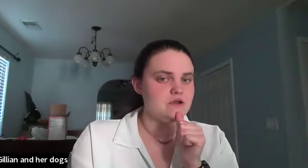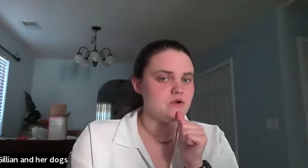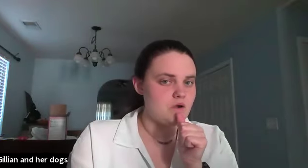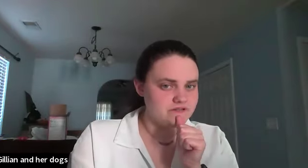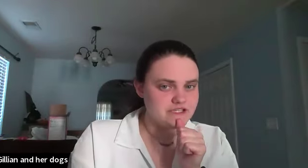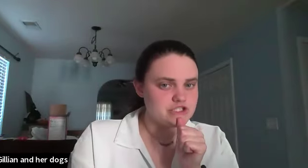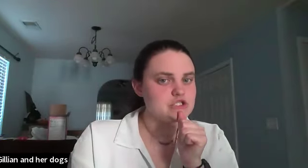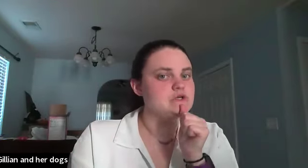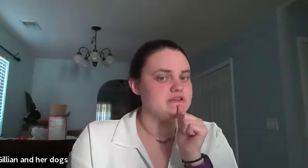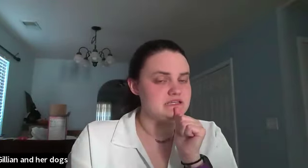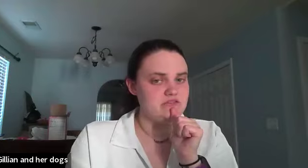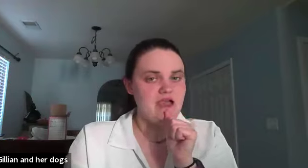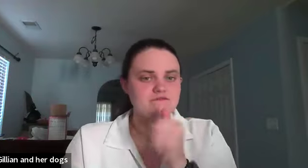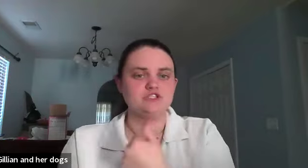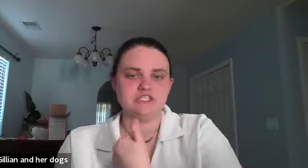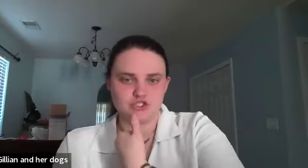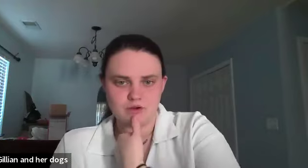Private, confidential, things like that versus